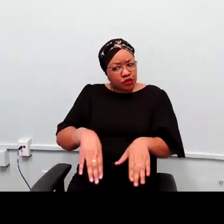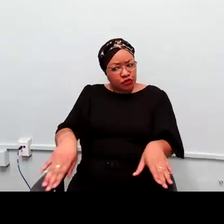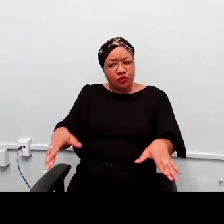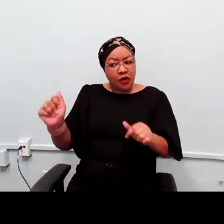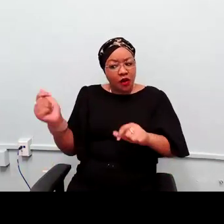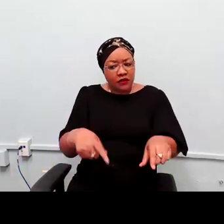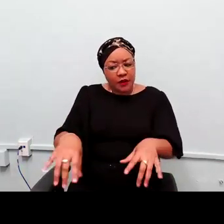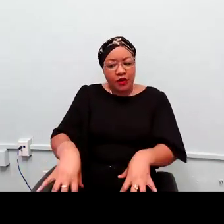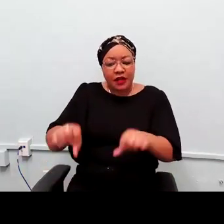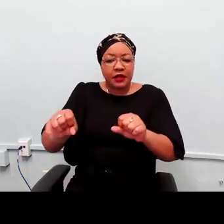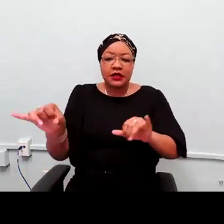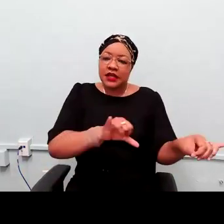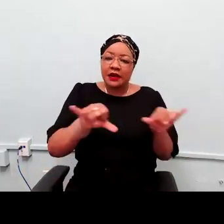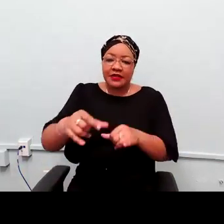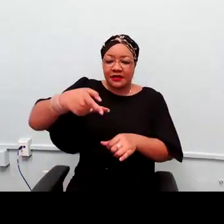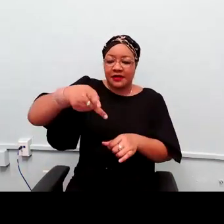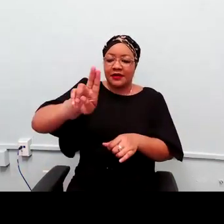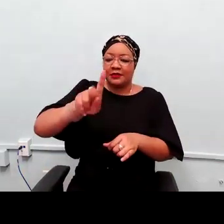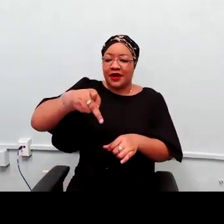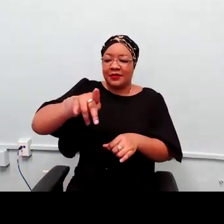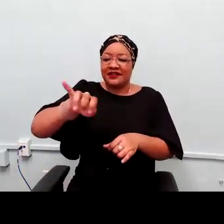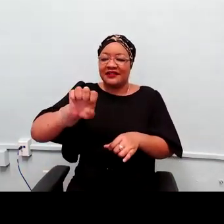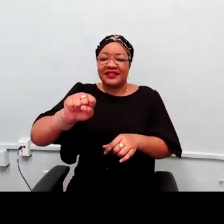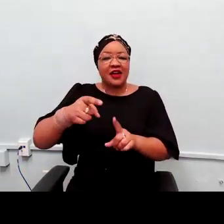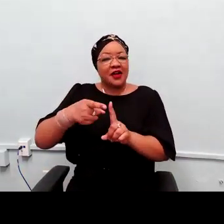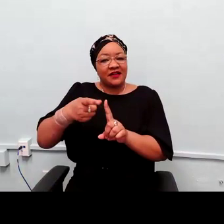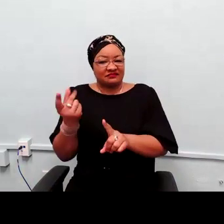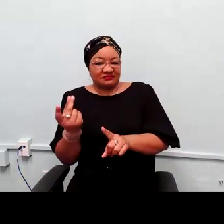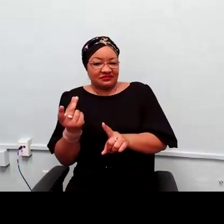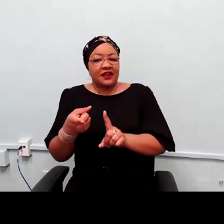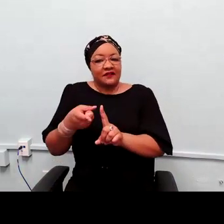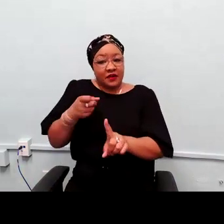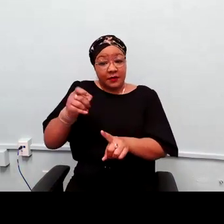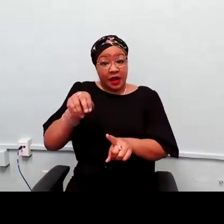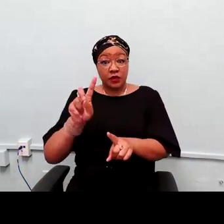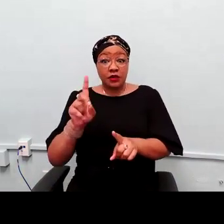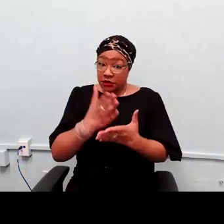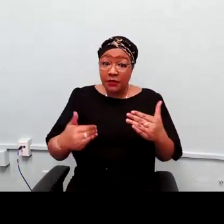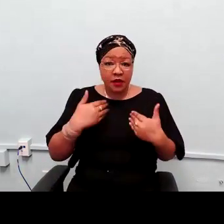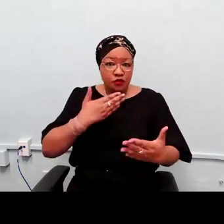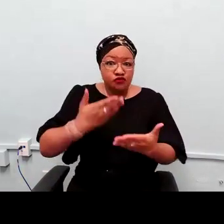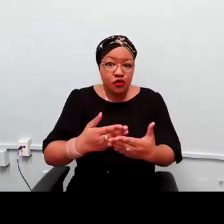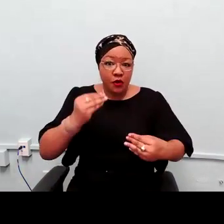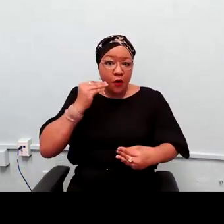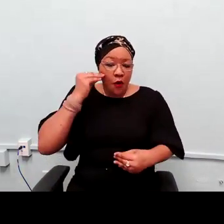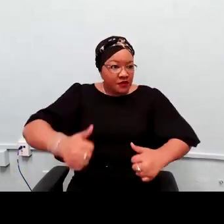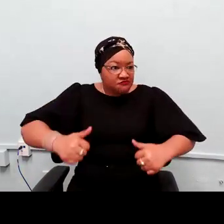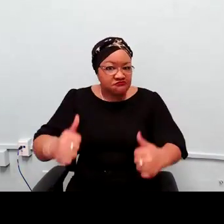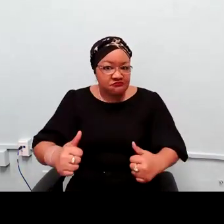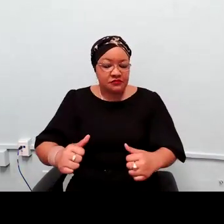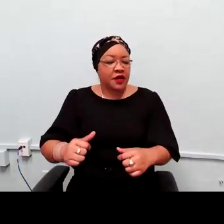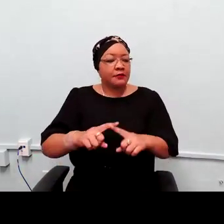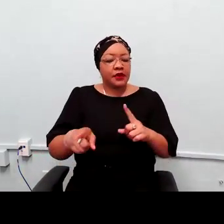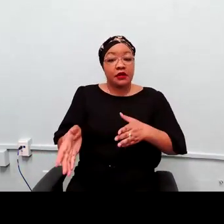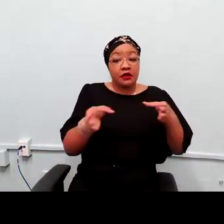out like puppies from the pound. Some got good homes with lots of food and room to play. Some could only cower